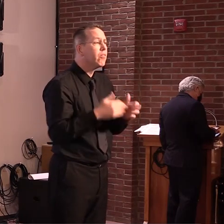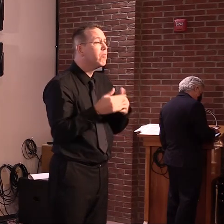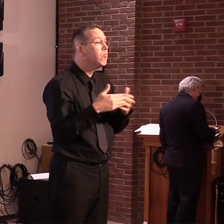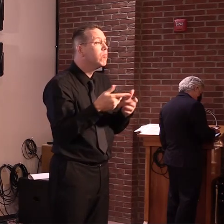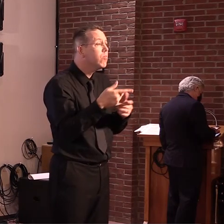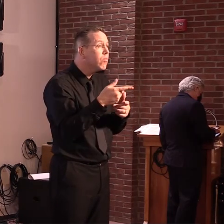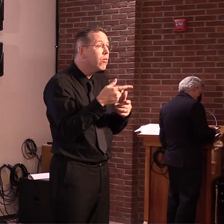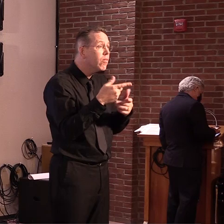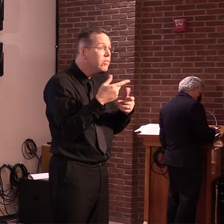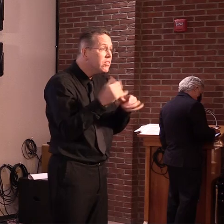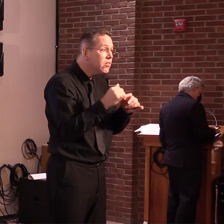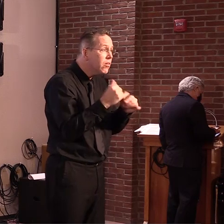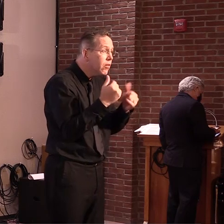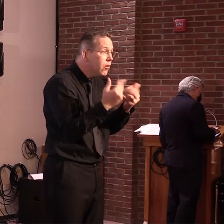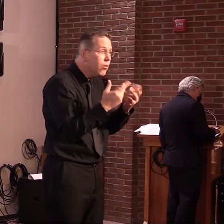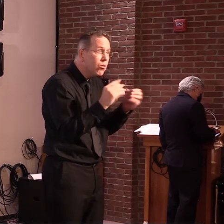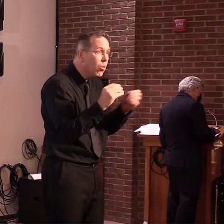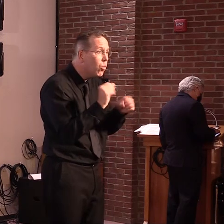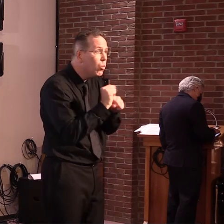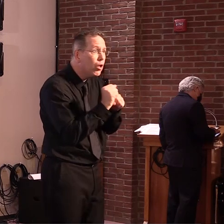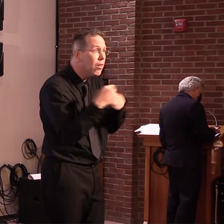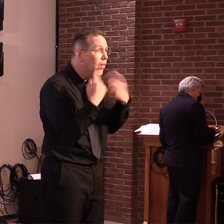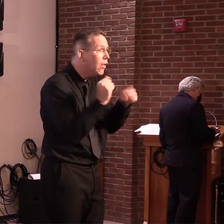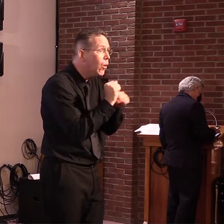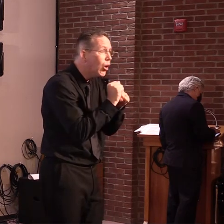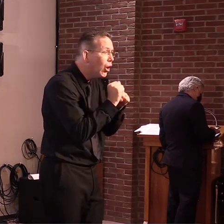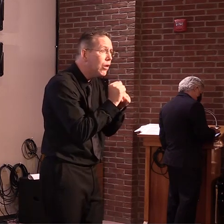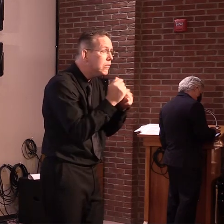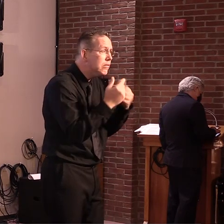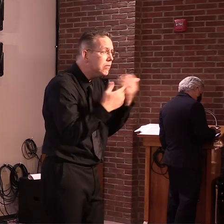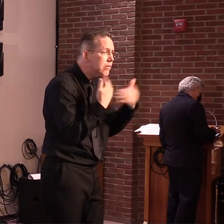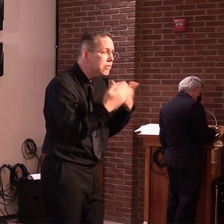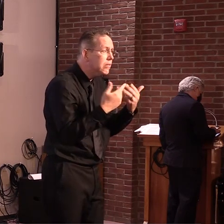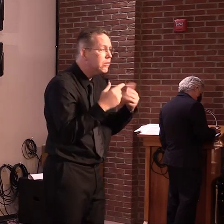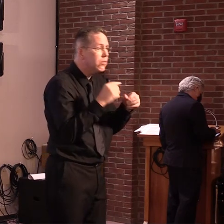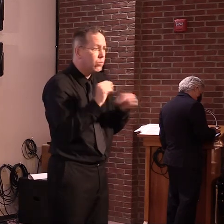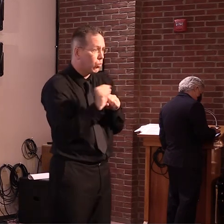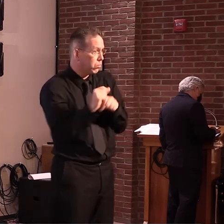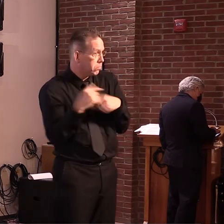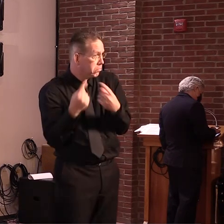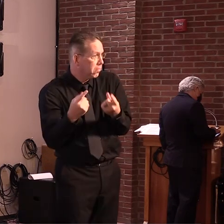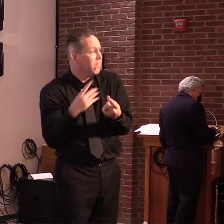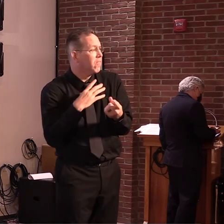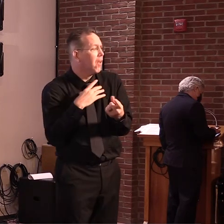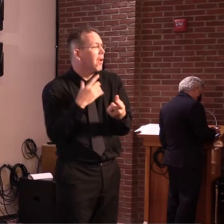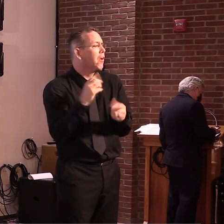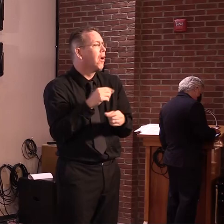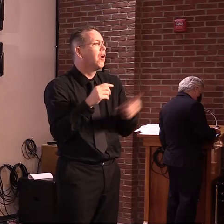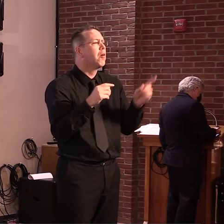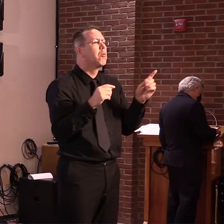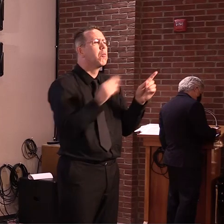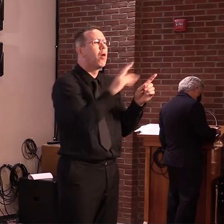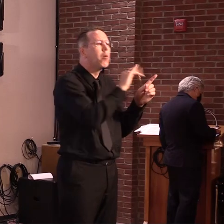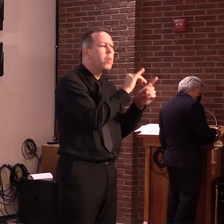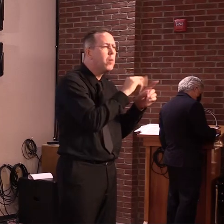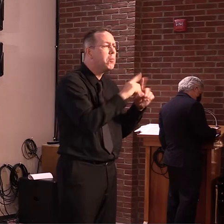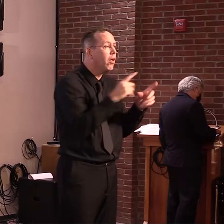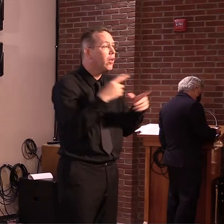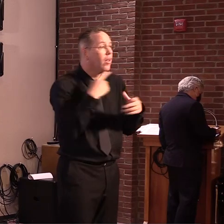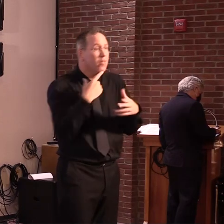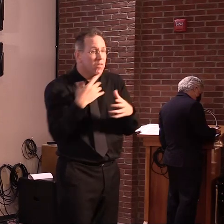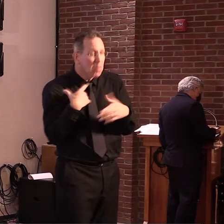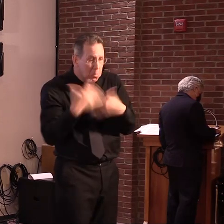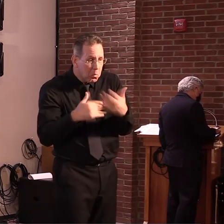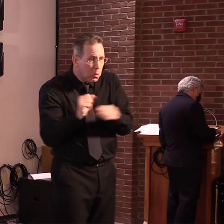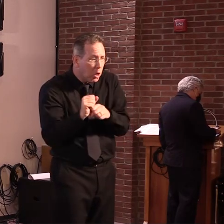start of the crisis, and they are able to file for back weeks. In terms of the length